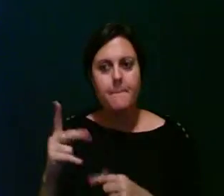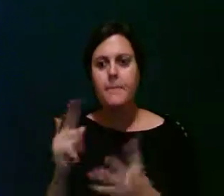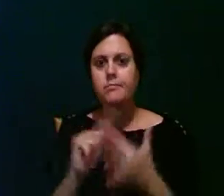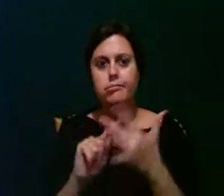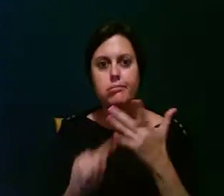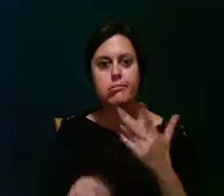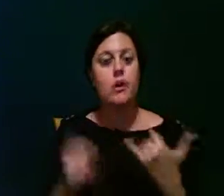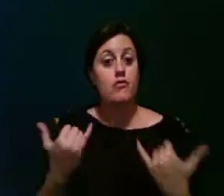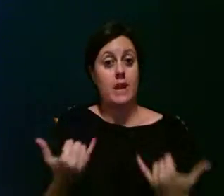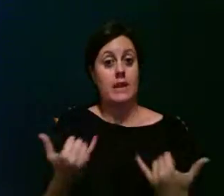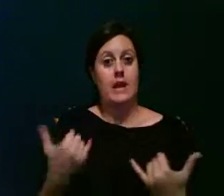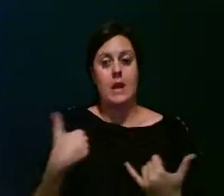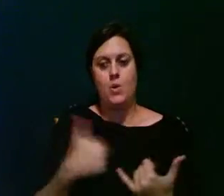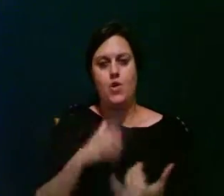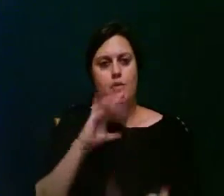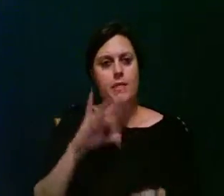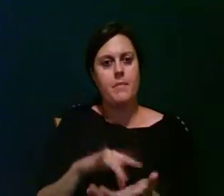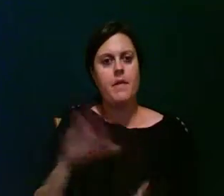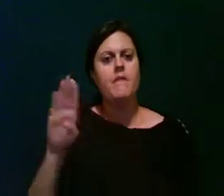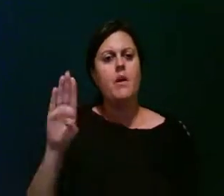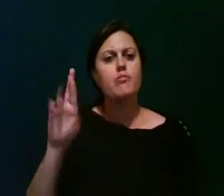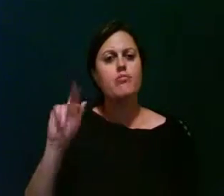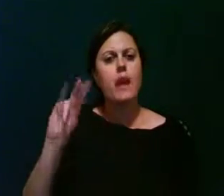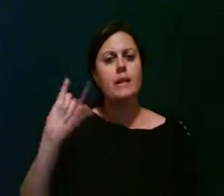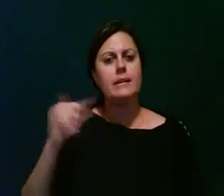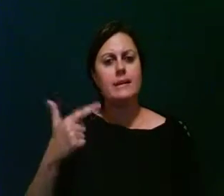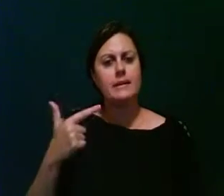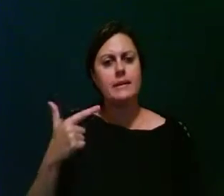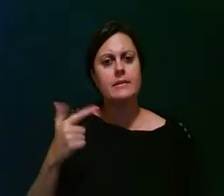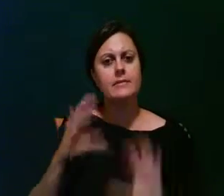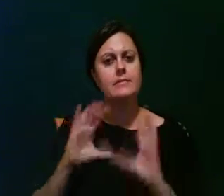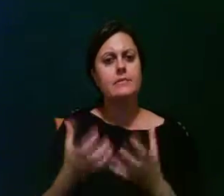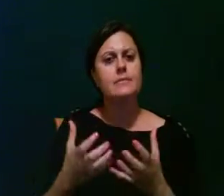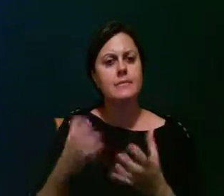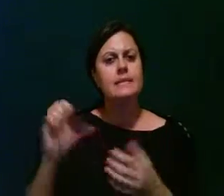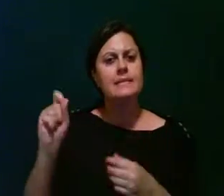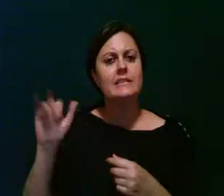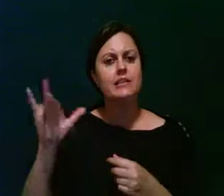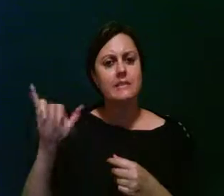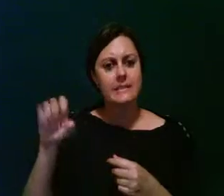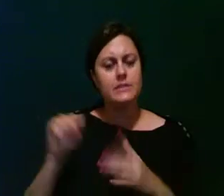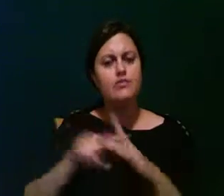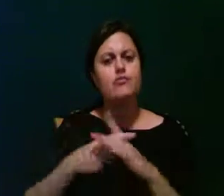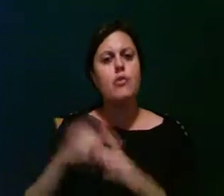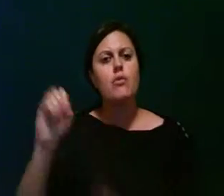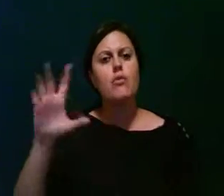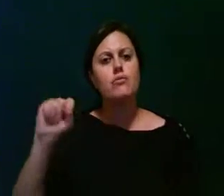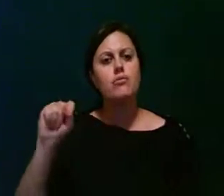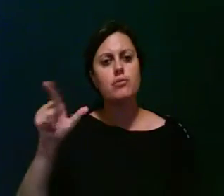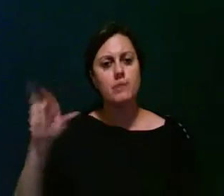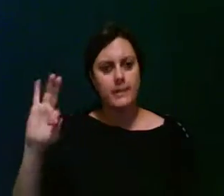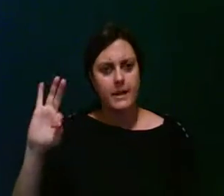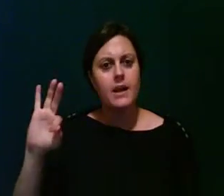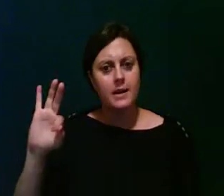branding series that is about to start. It starts on October 29th. So you can find out all about that. It's a